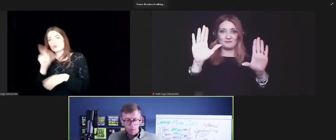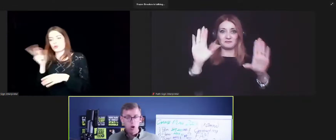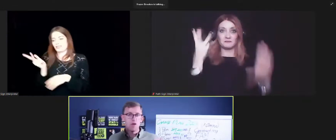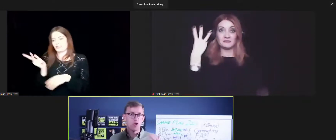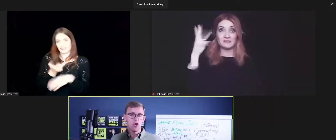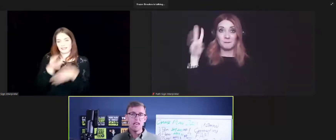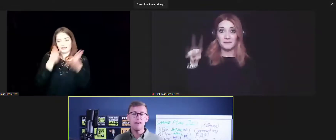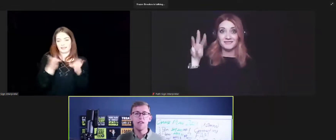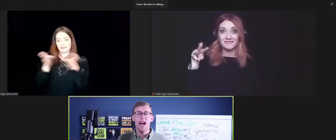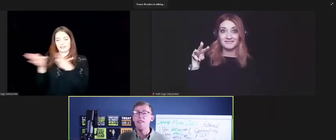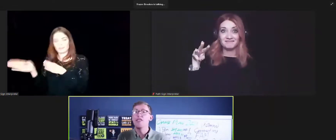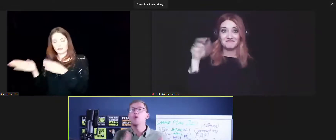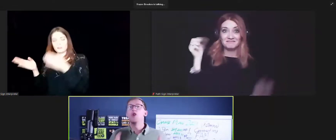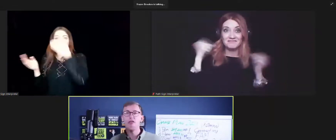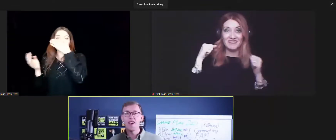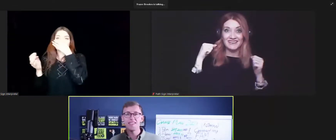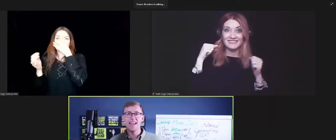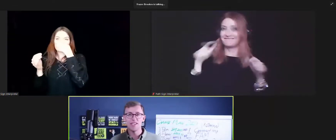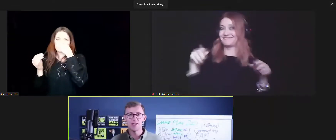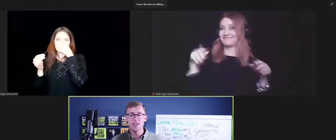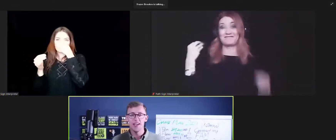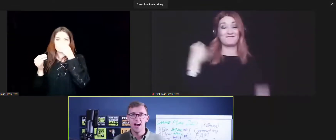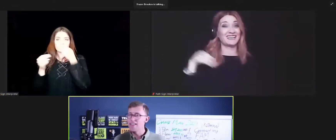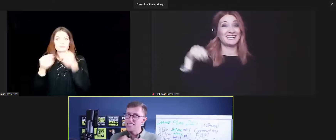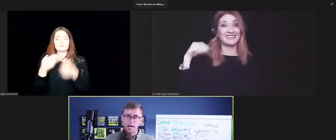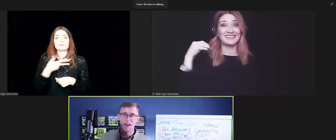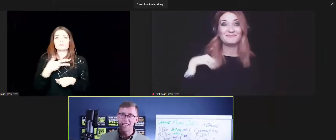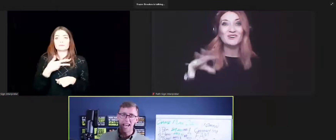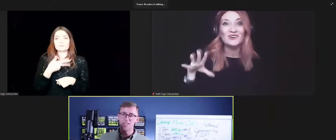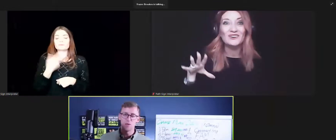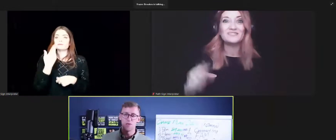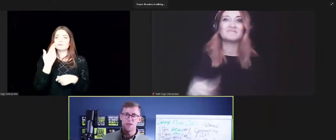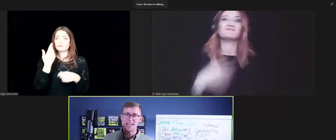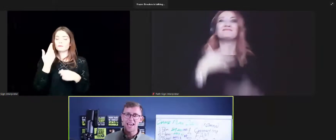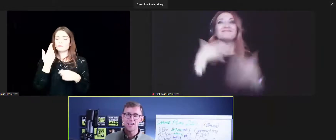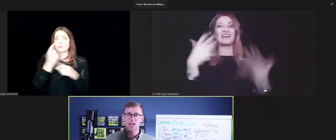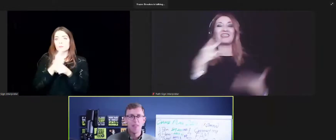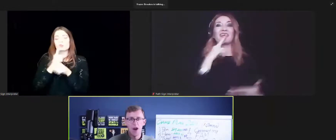celebrate what you've achieved, and then do another 30 days, and then celebrate again 2 or